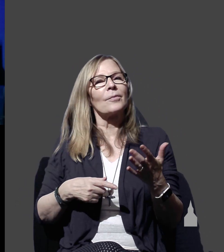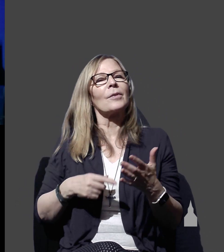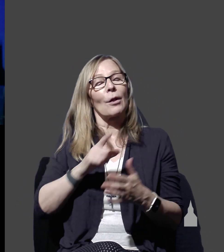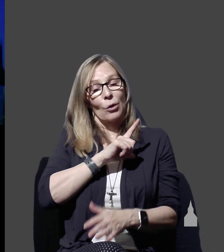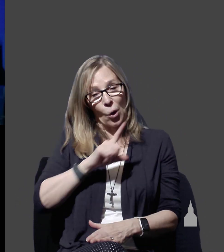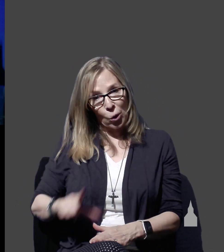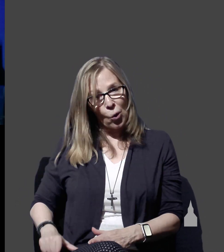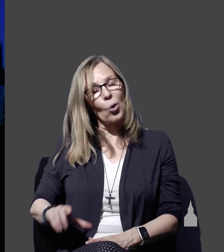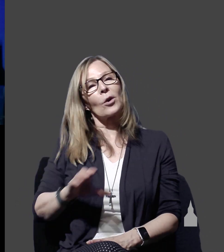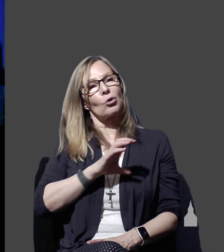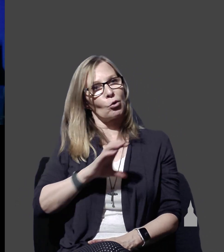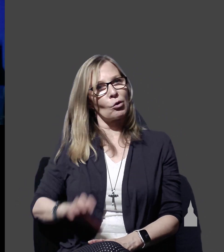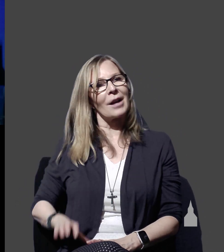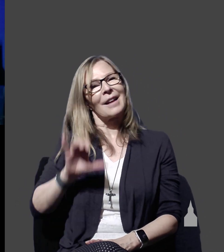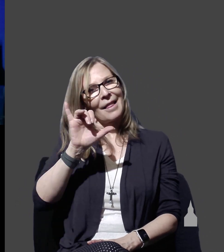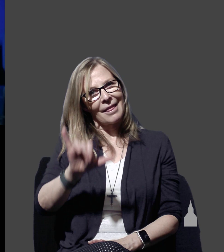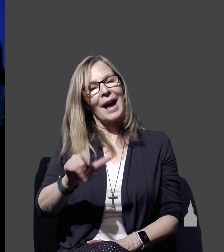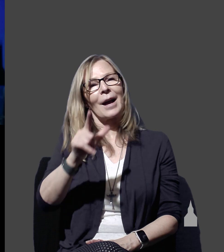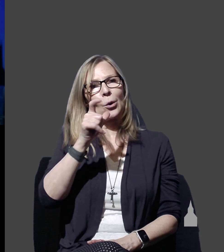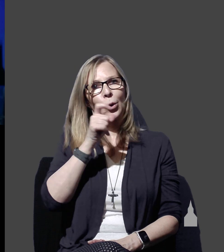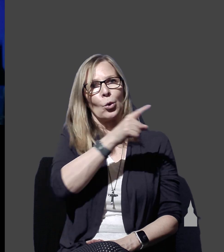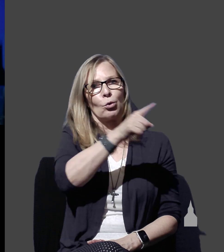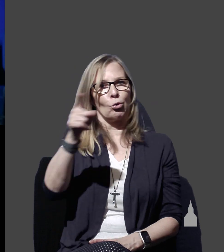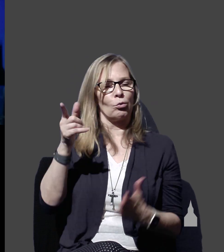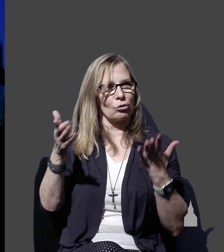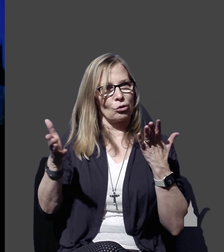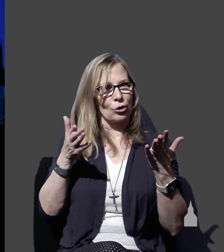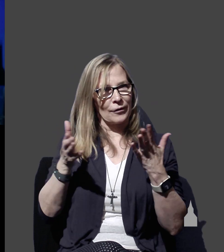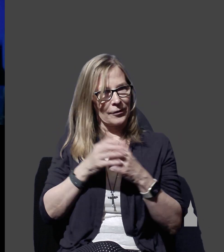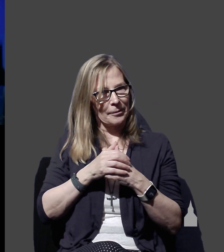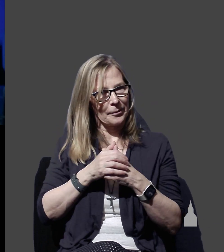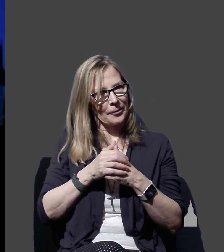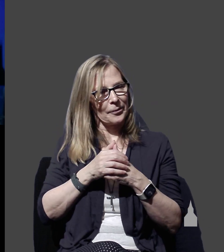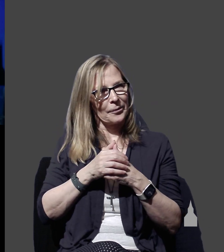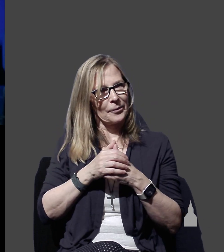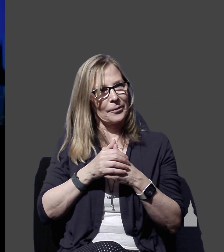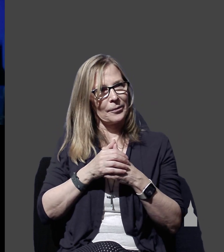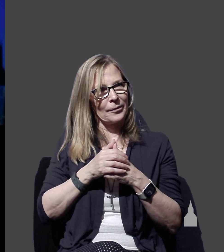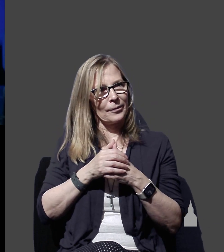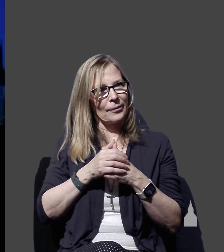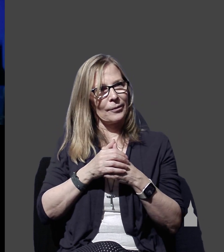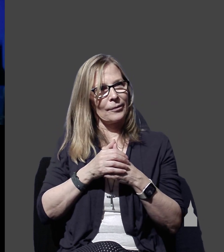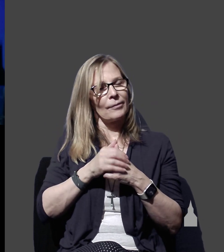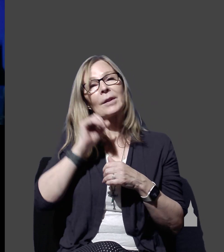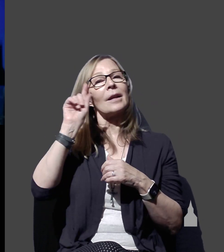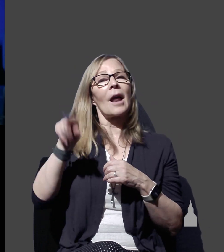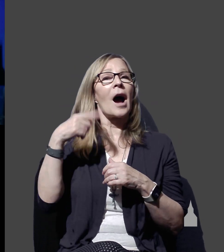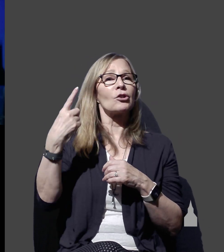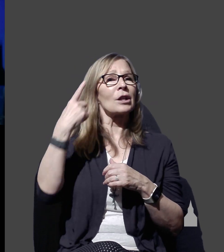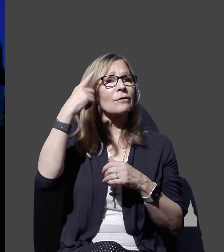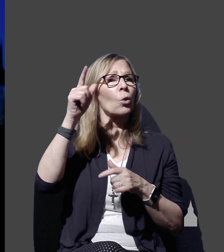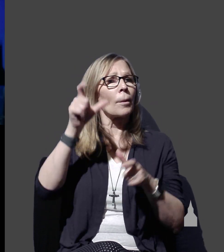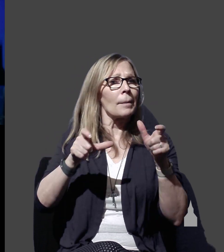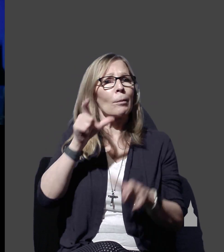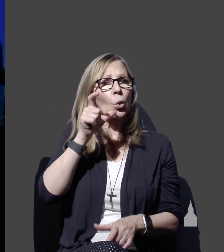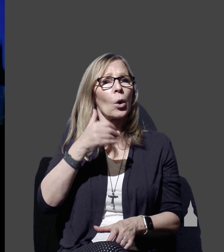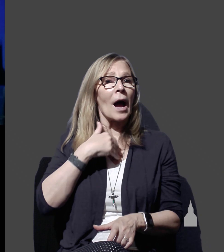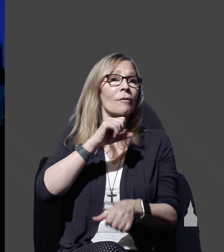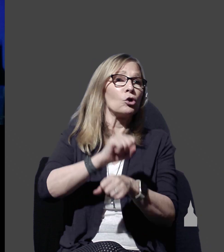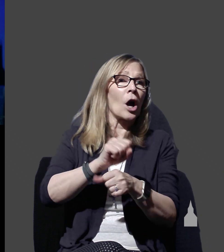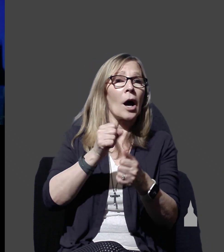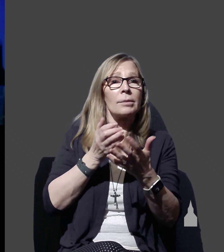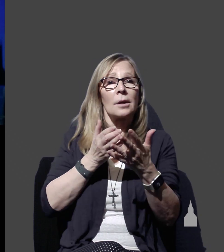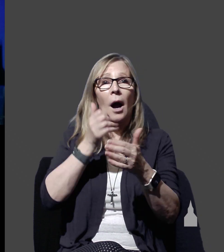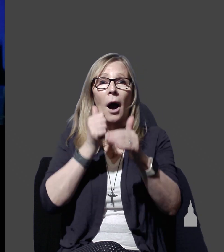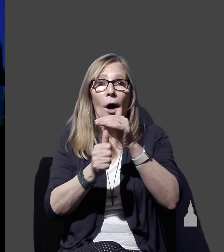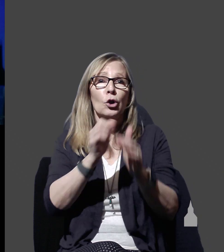It's the Lord Christ whom you serve. And that that's not just those who have jobs with Christian organizations